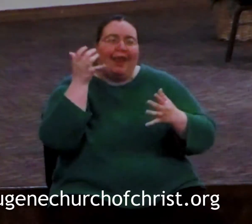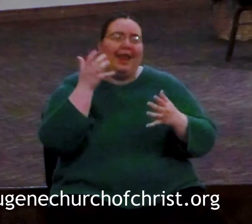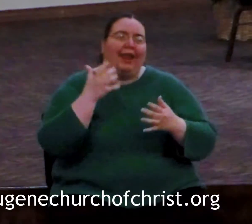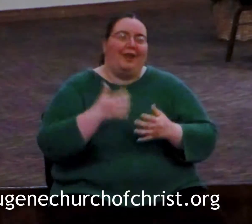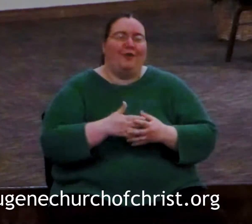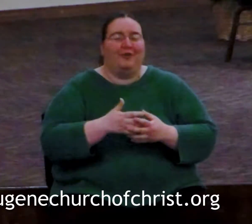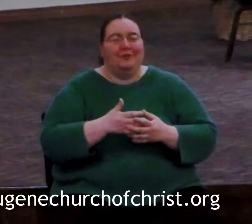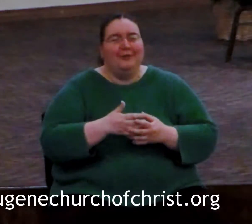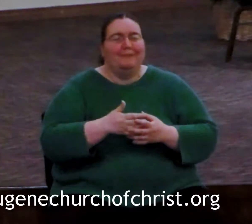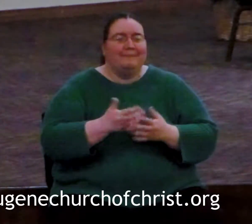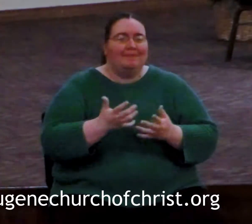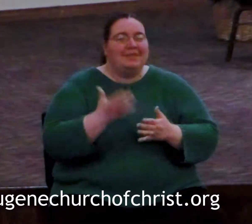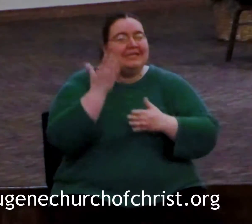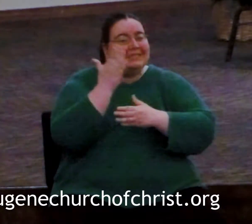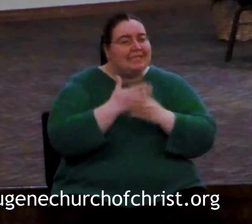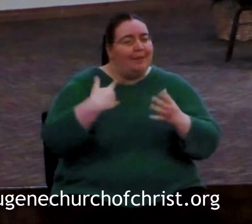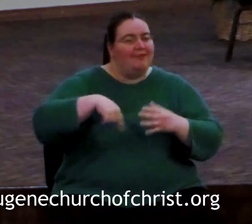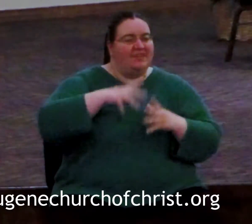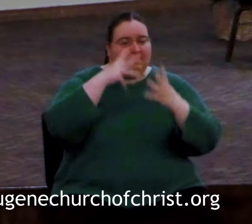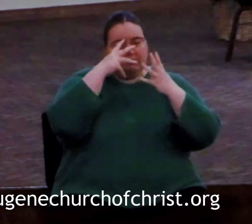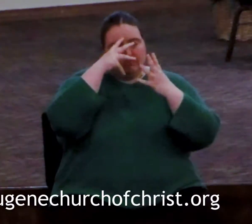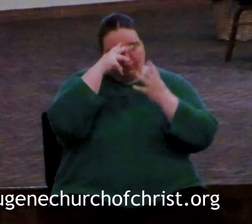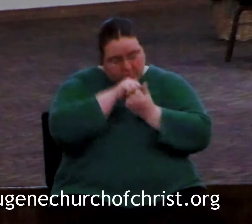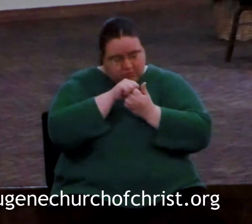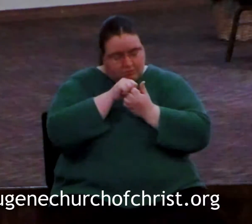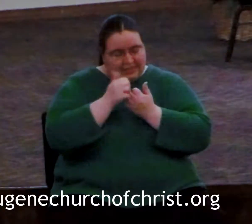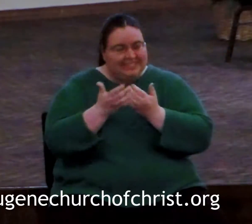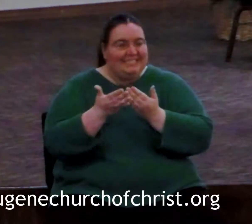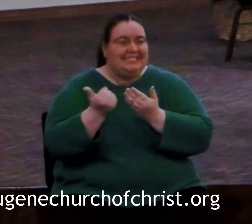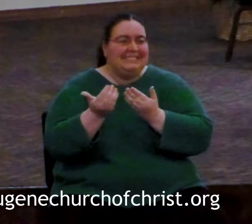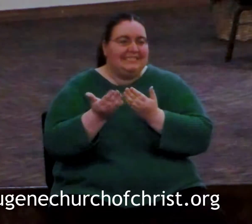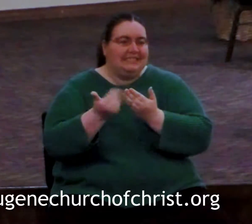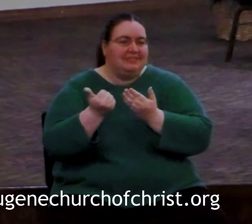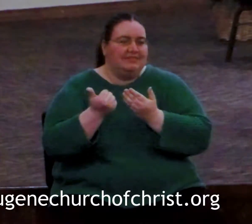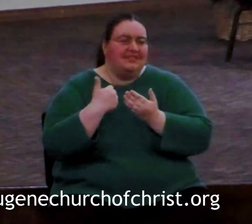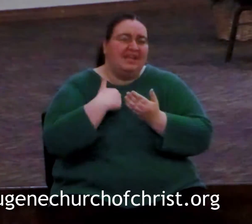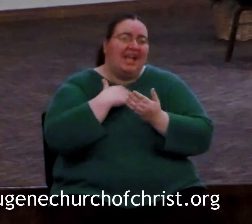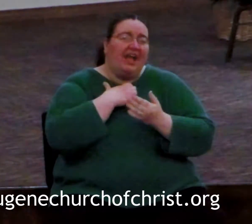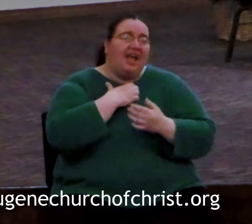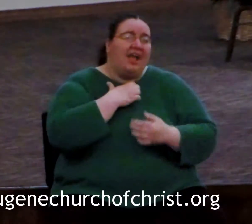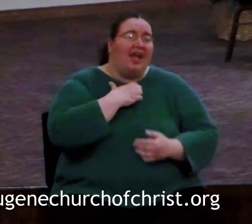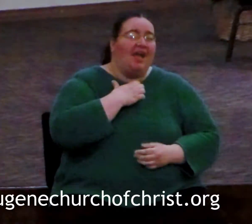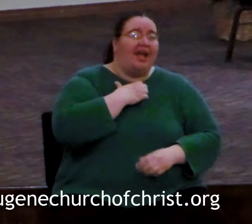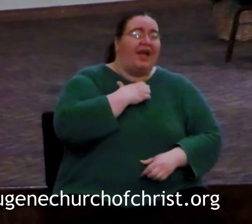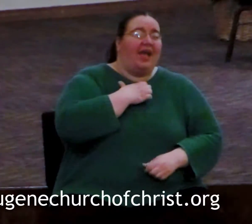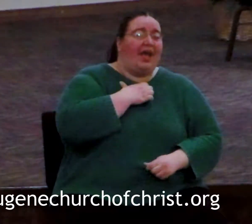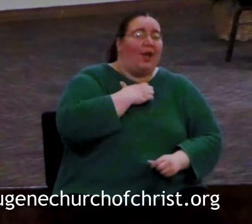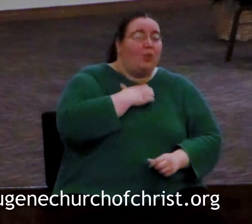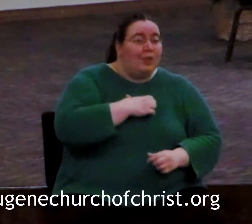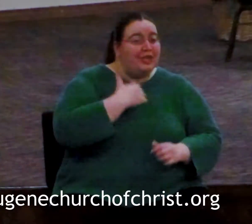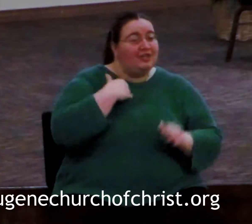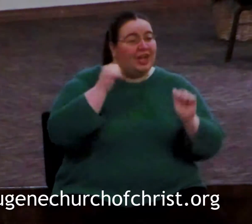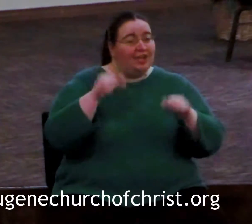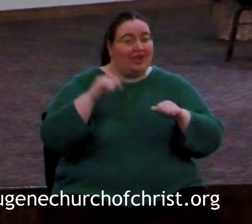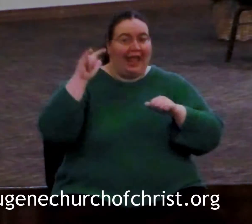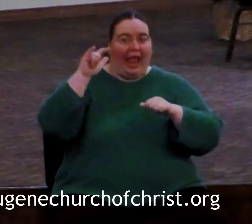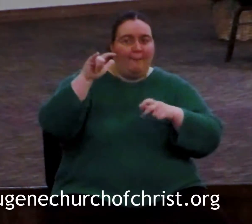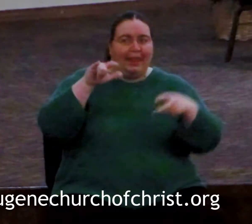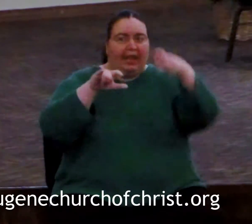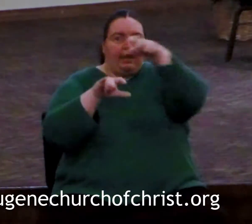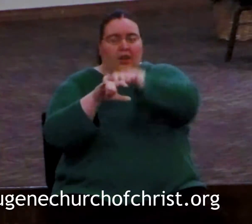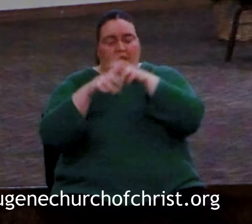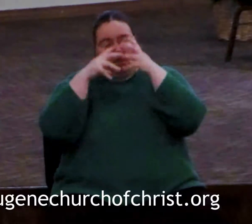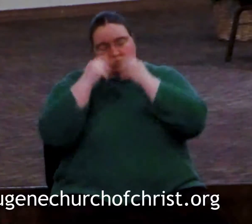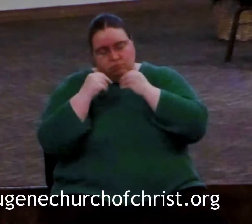asleep. Some of us fall asleep easily. I wish I could get on an airplane and fall asleep.